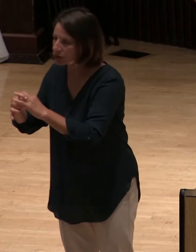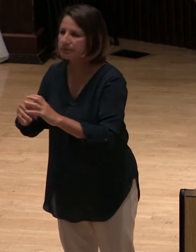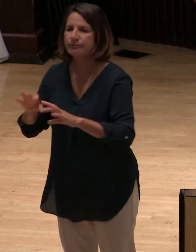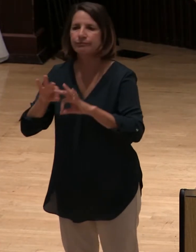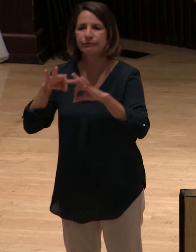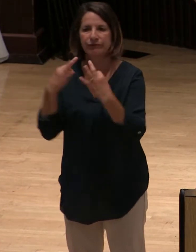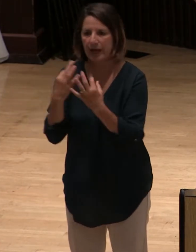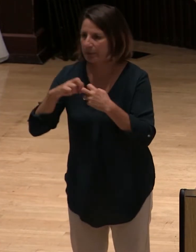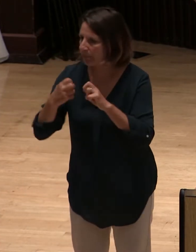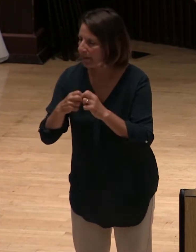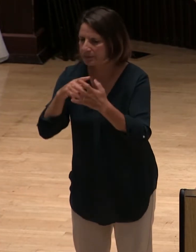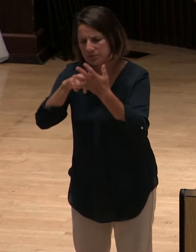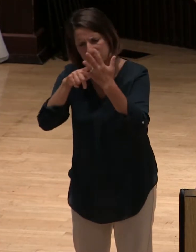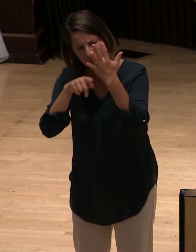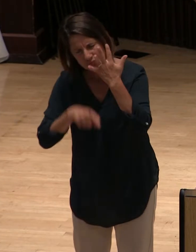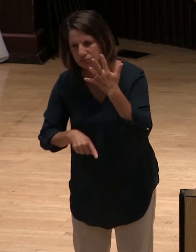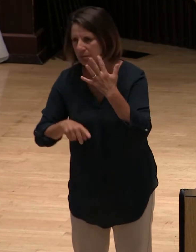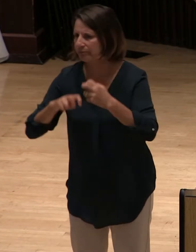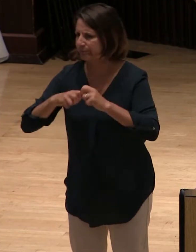all different things.